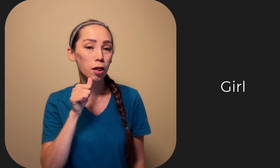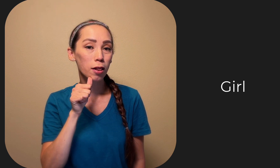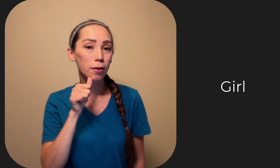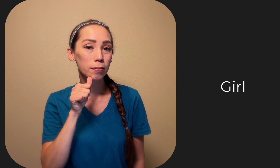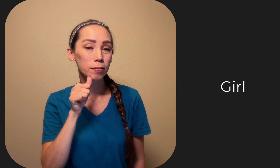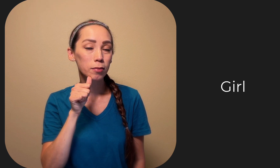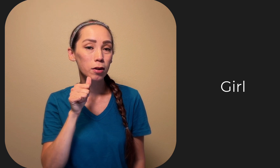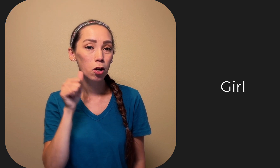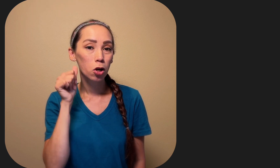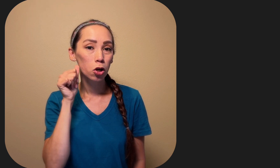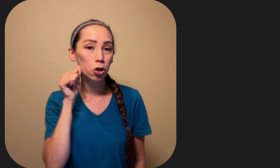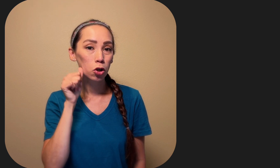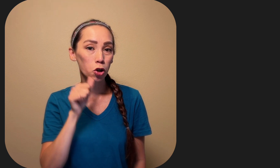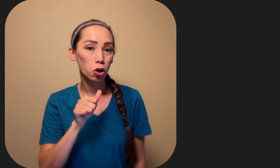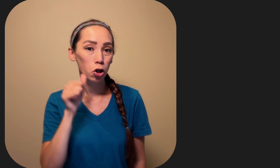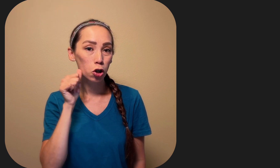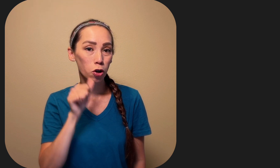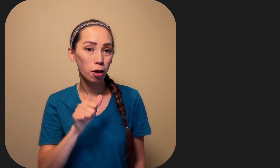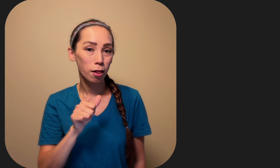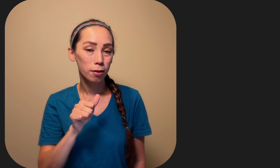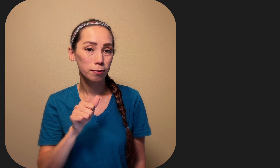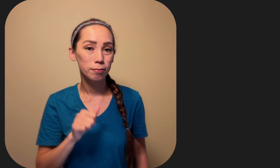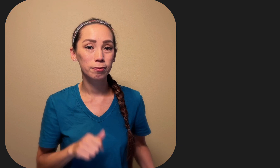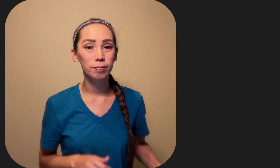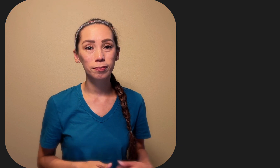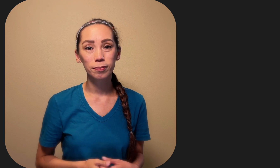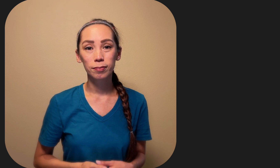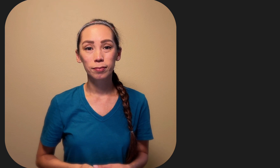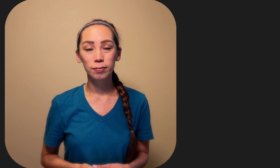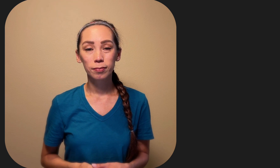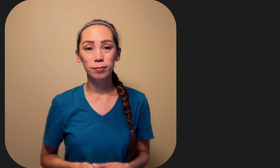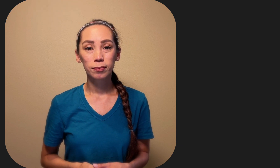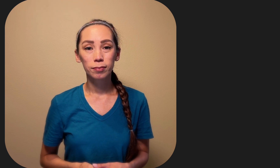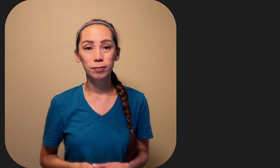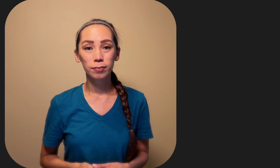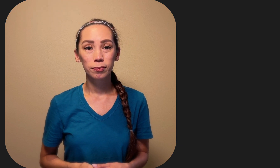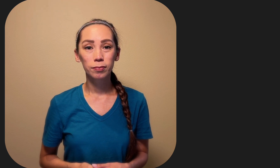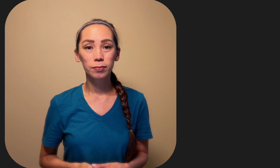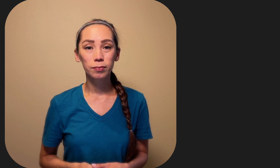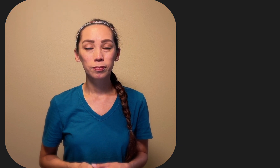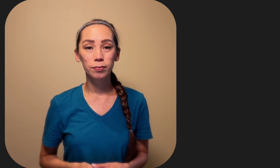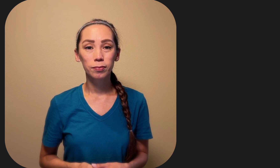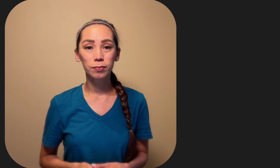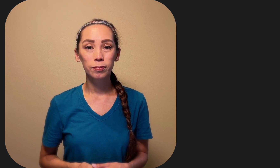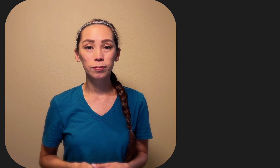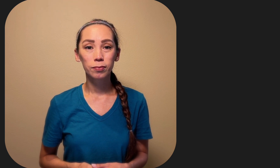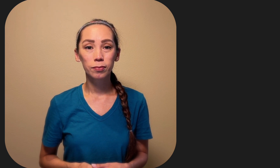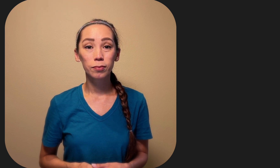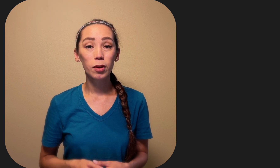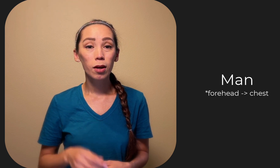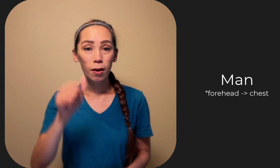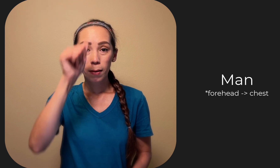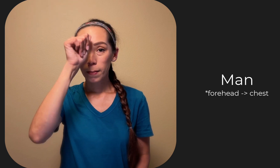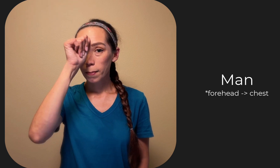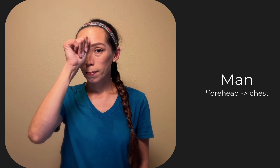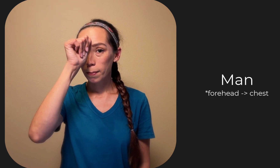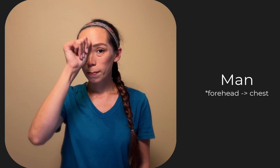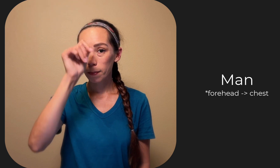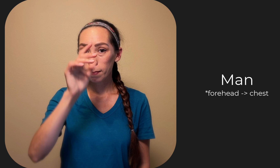use your A and you would slide it down your chin or your jawline. Girl.